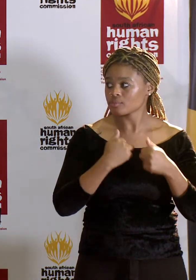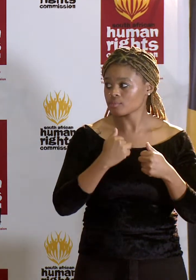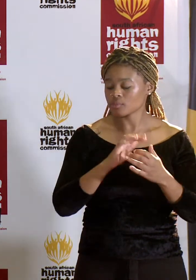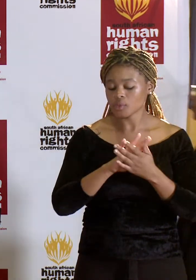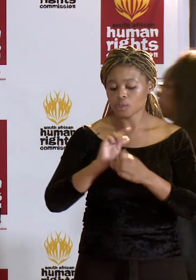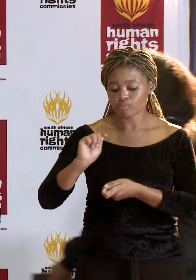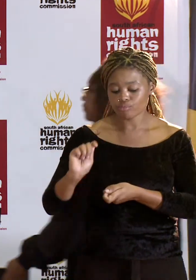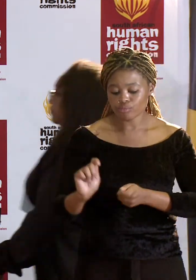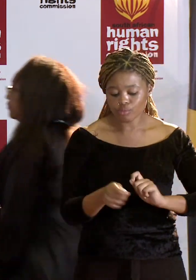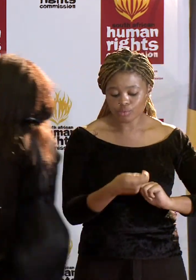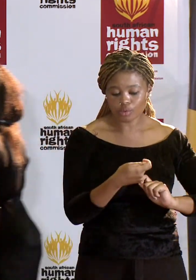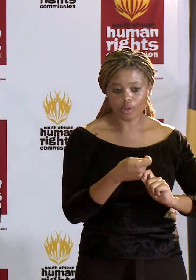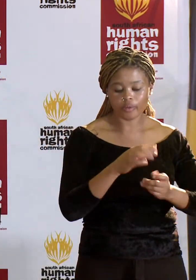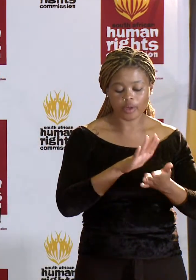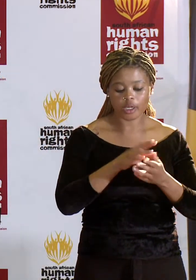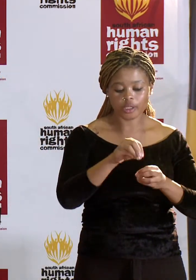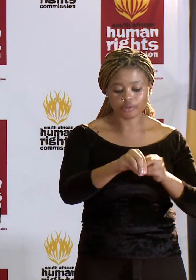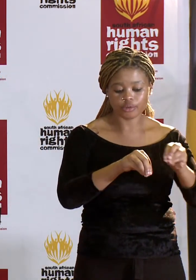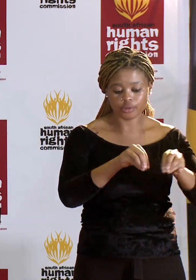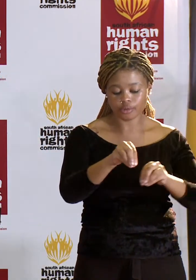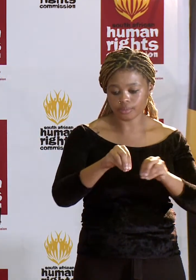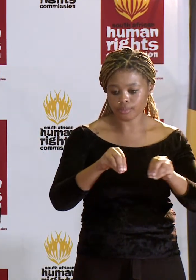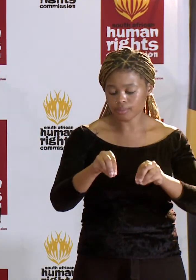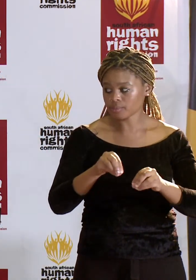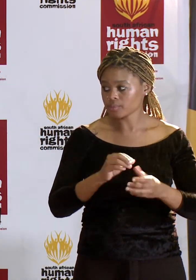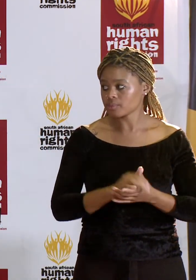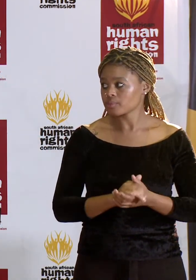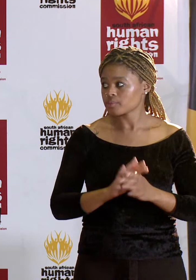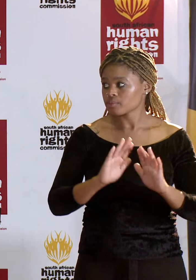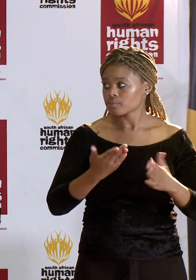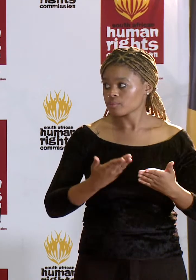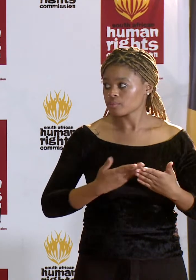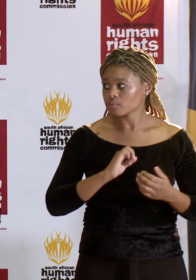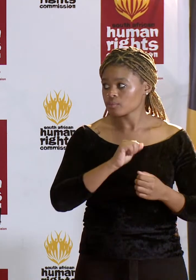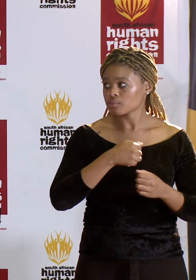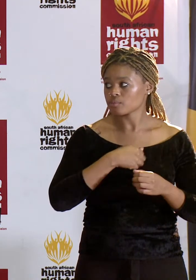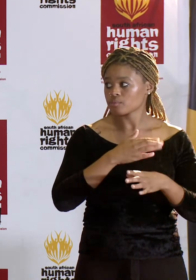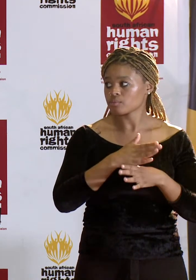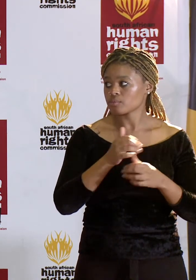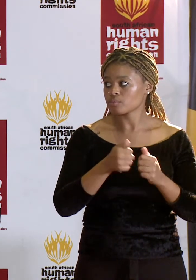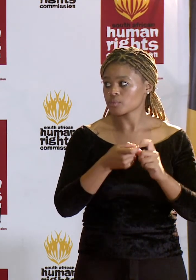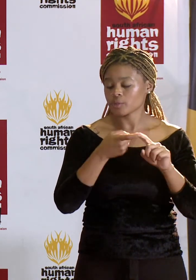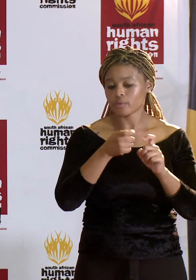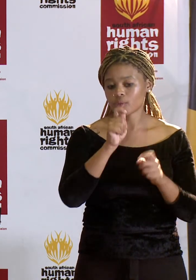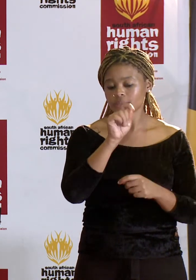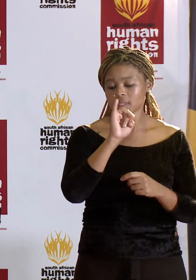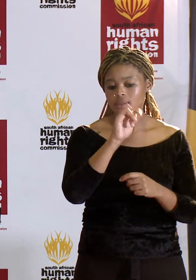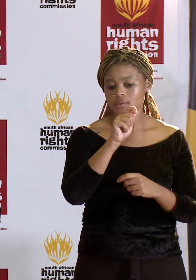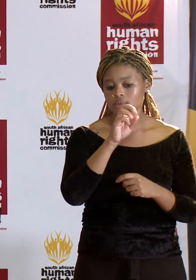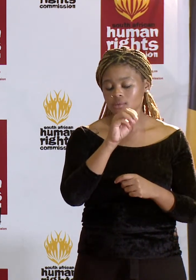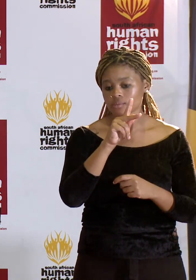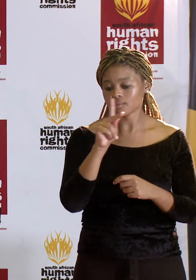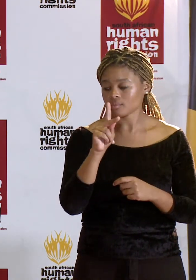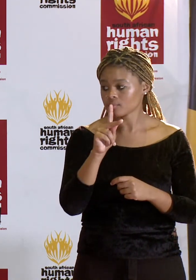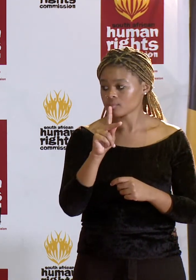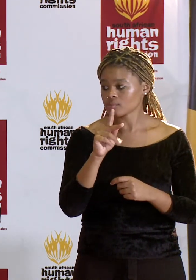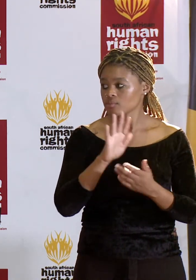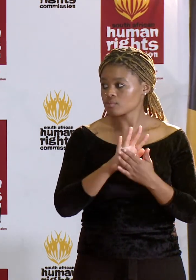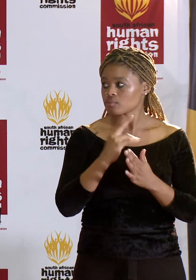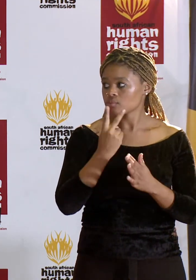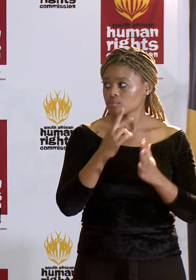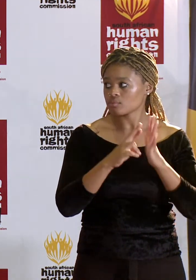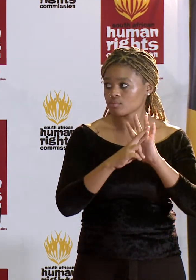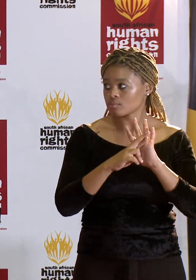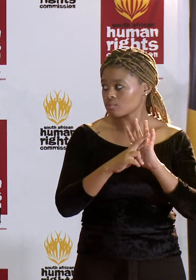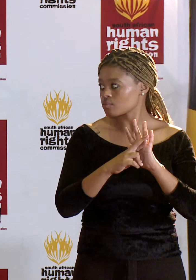playing golf, and chess. So can we please welcome our colleagues from TikTok, who is also